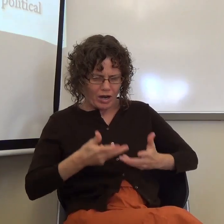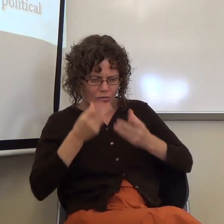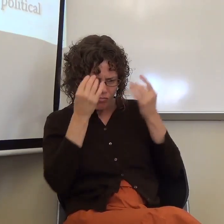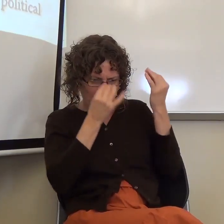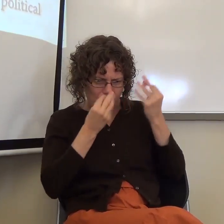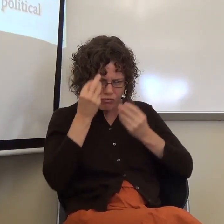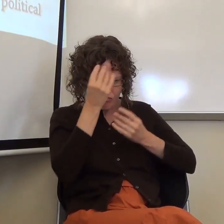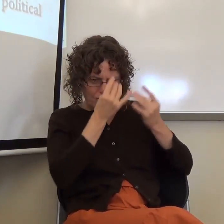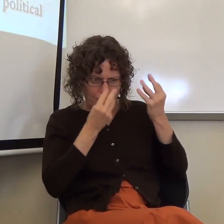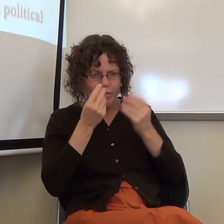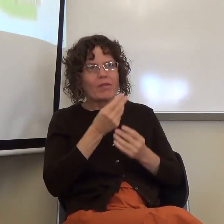Okay?